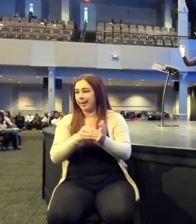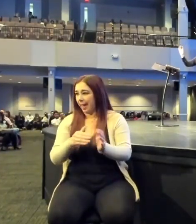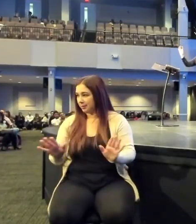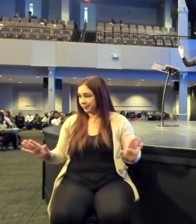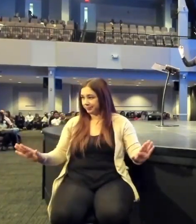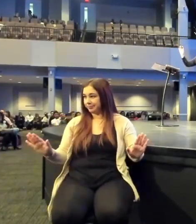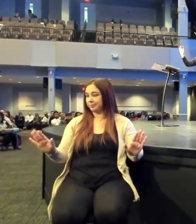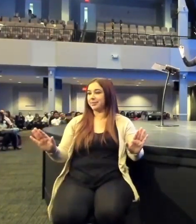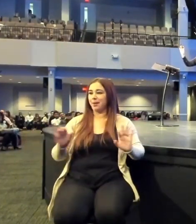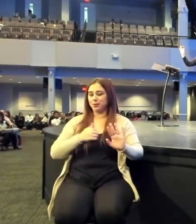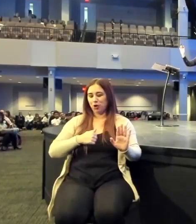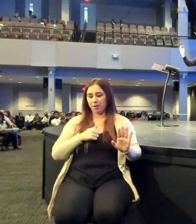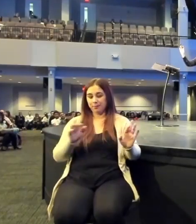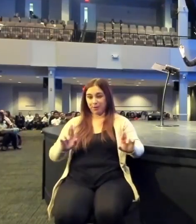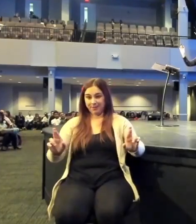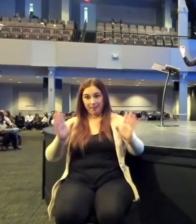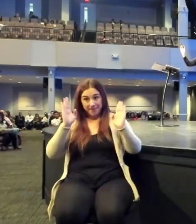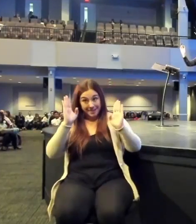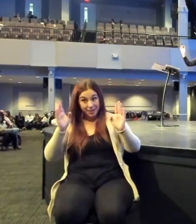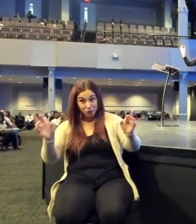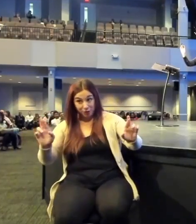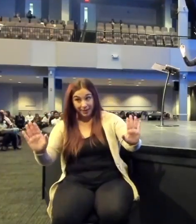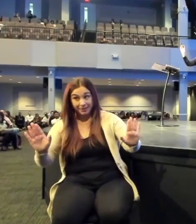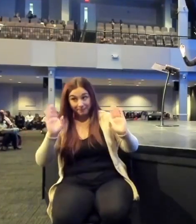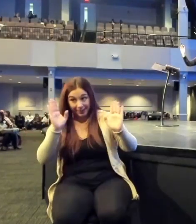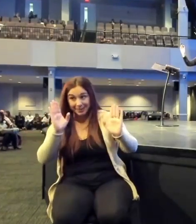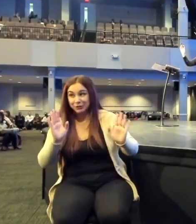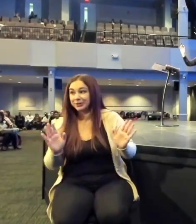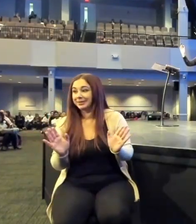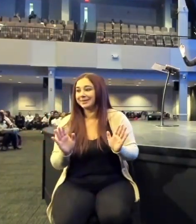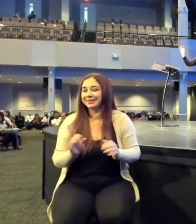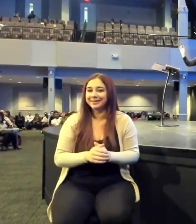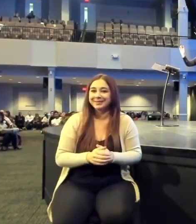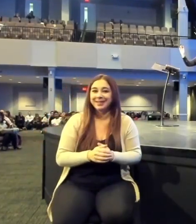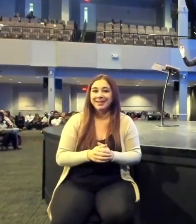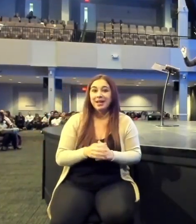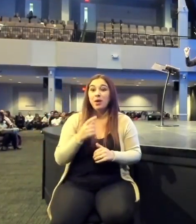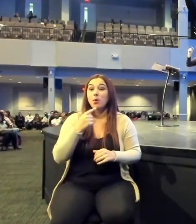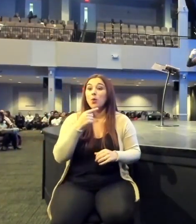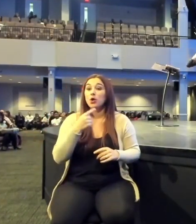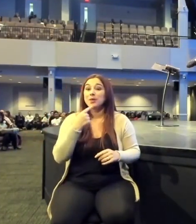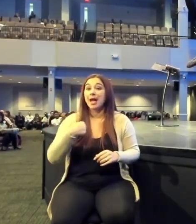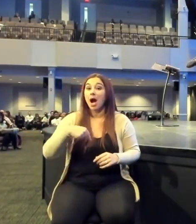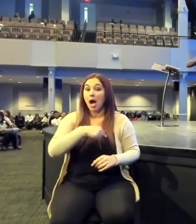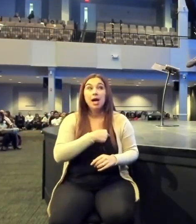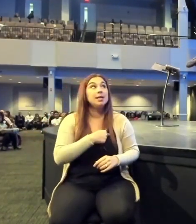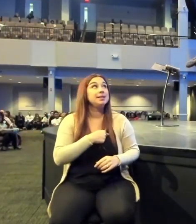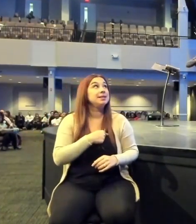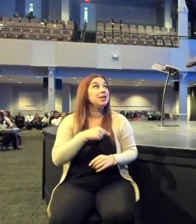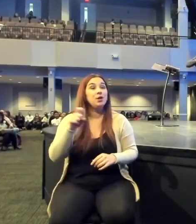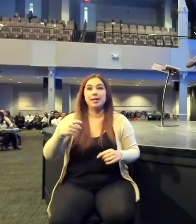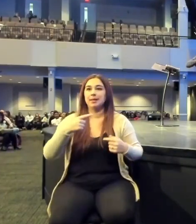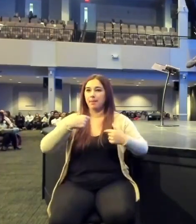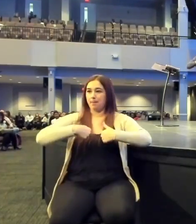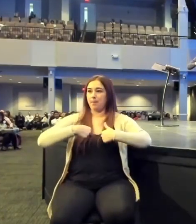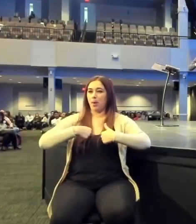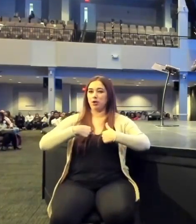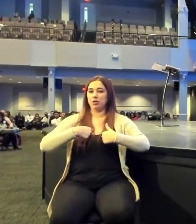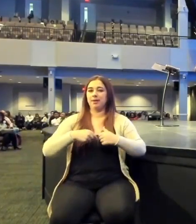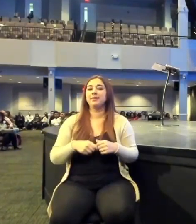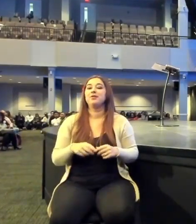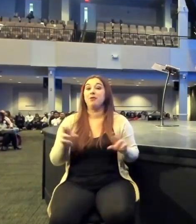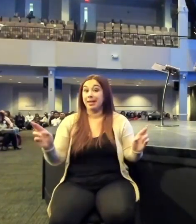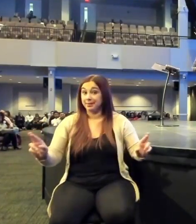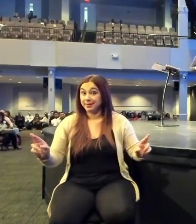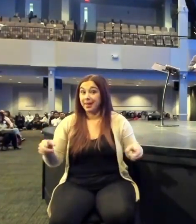again. Pay attention here, okay? When we say us, I want you to point to yourself, okay? You